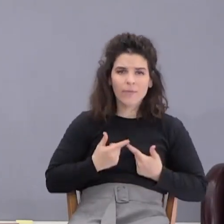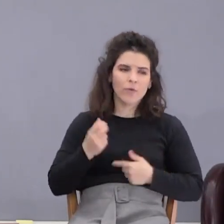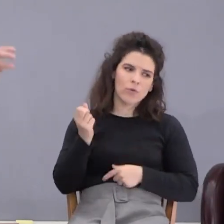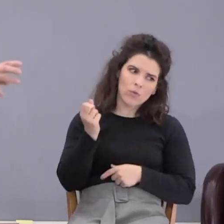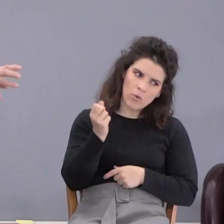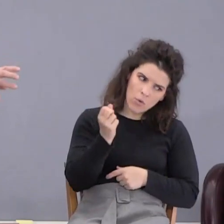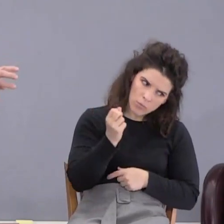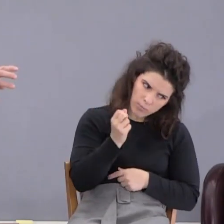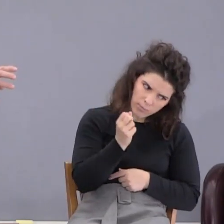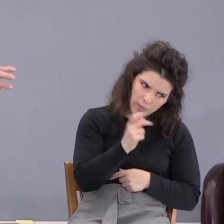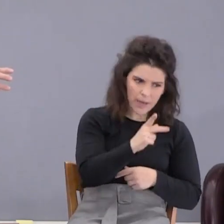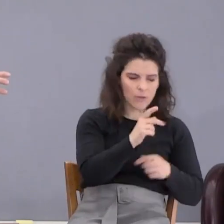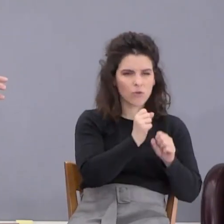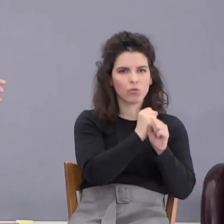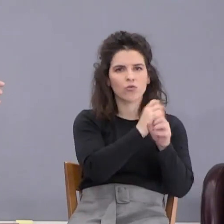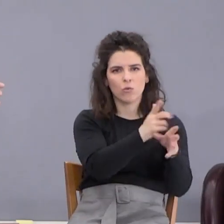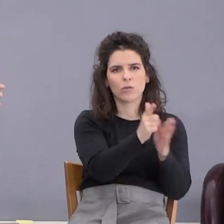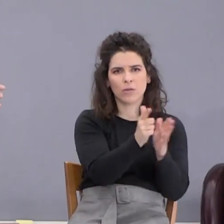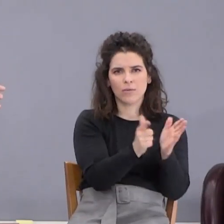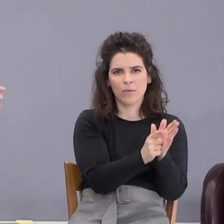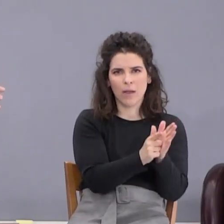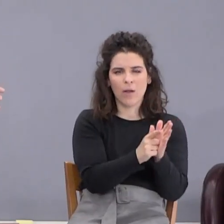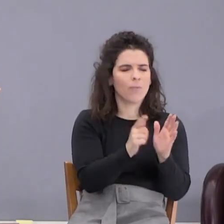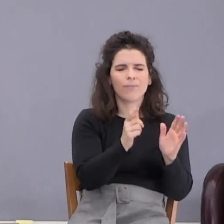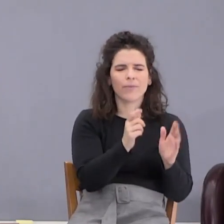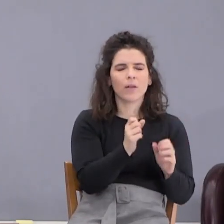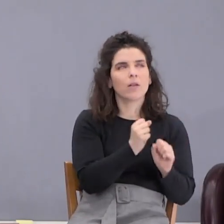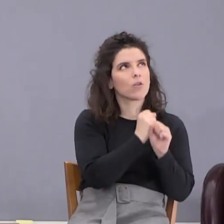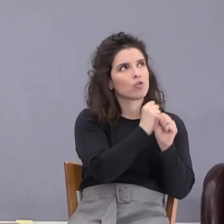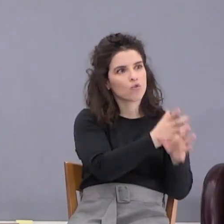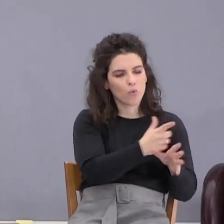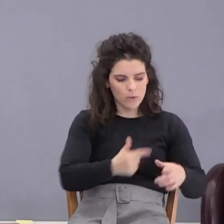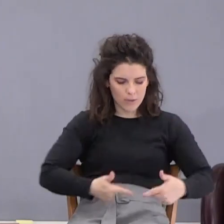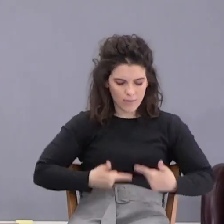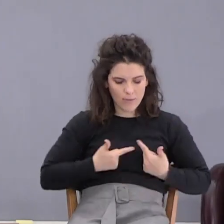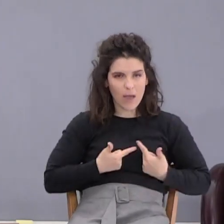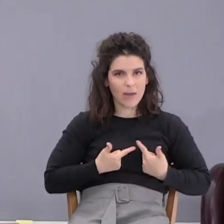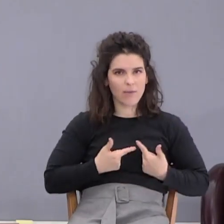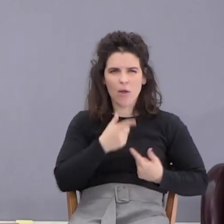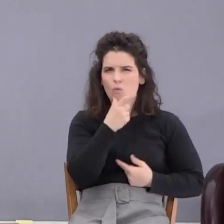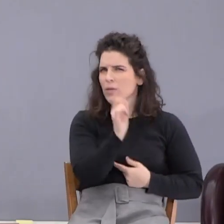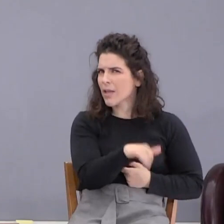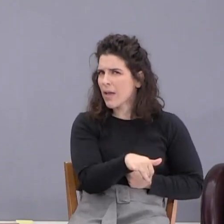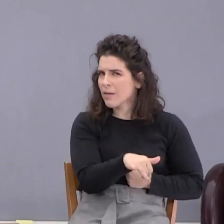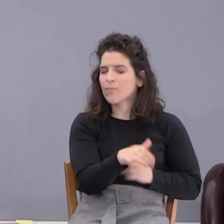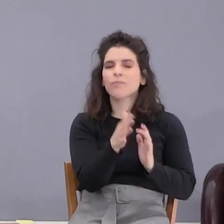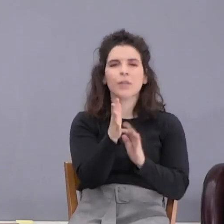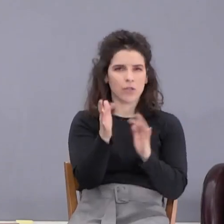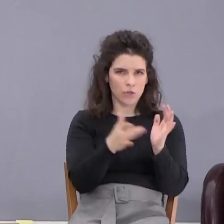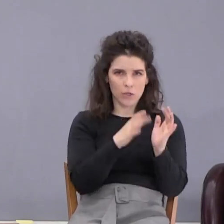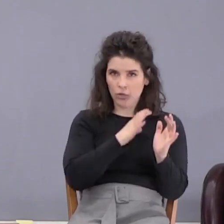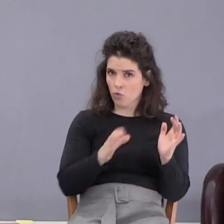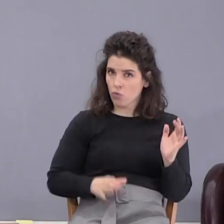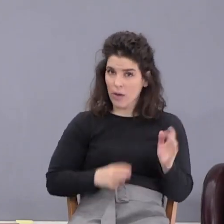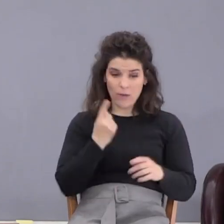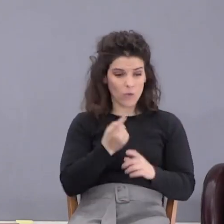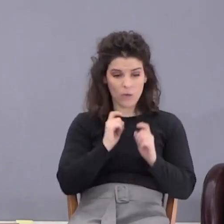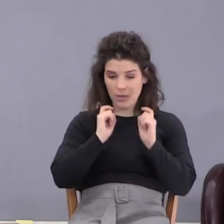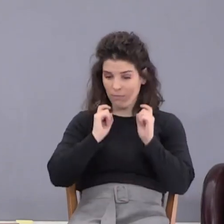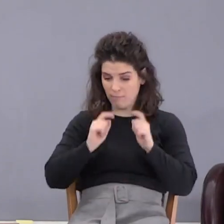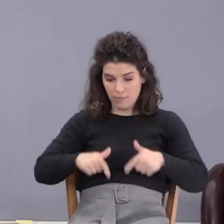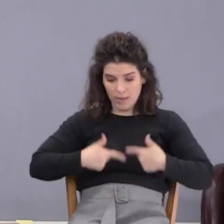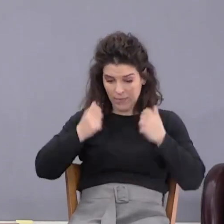the source of life, Jesus Christ. And the only life he could ever give to a believing